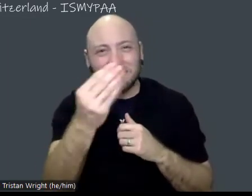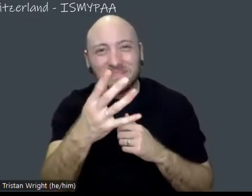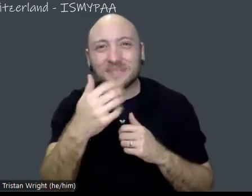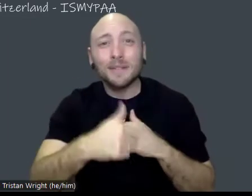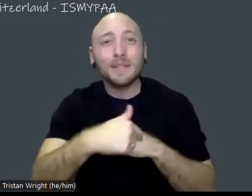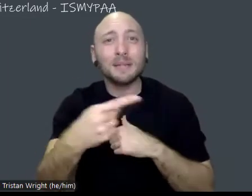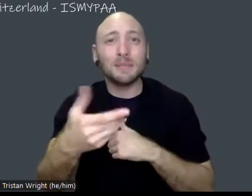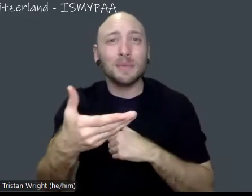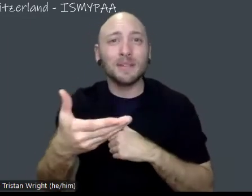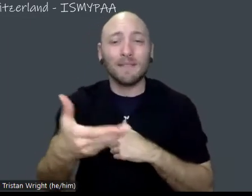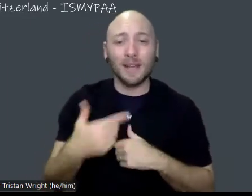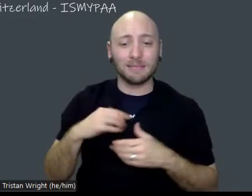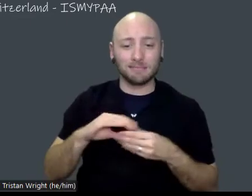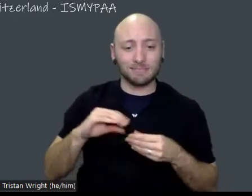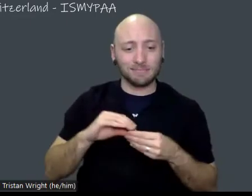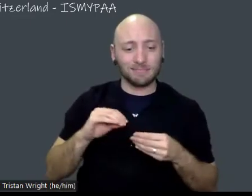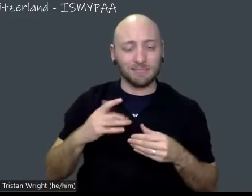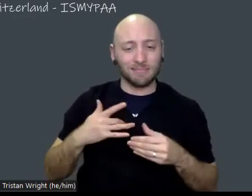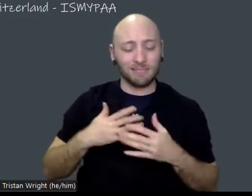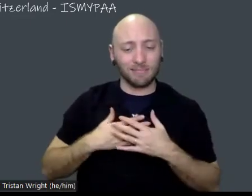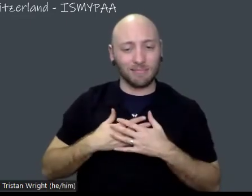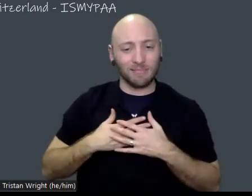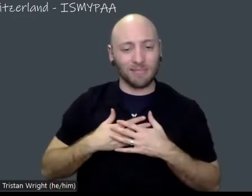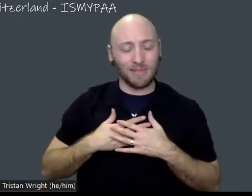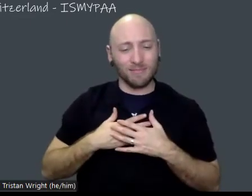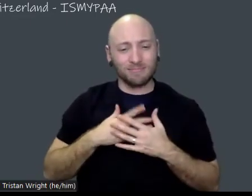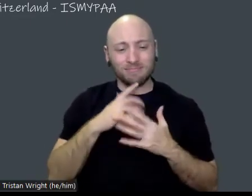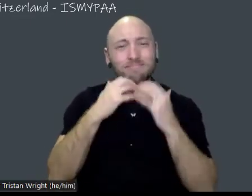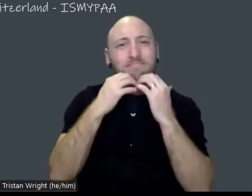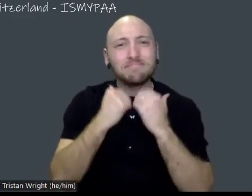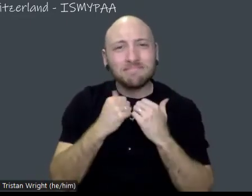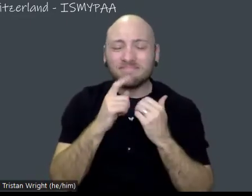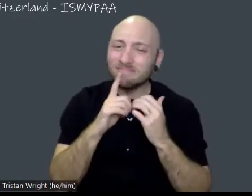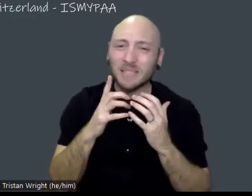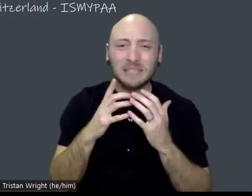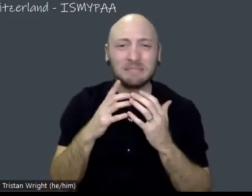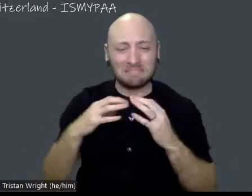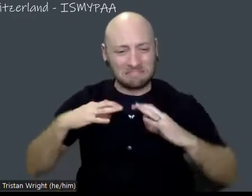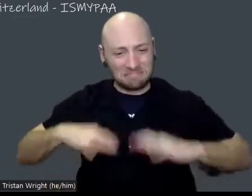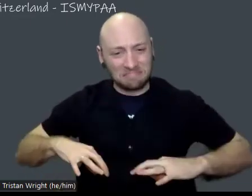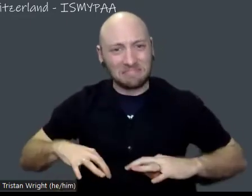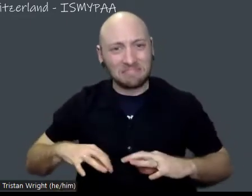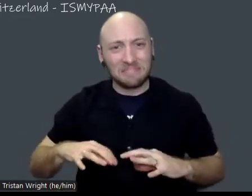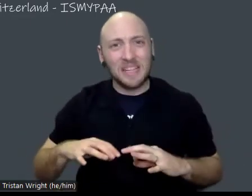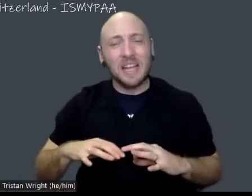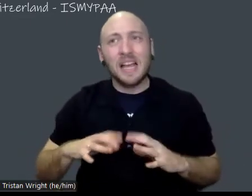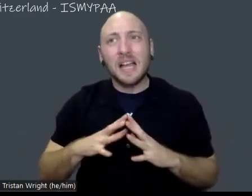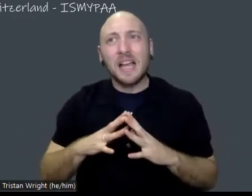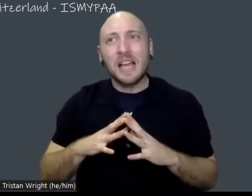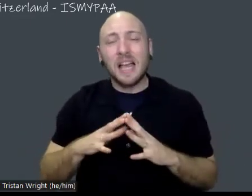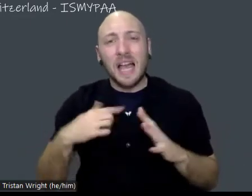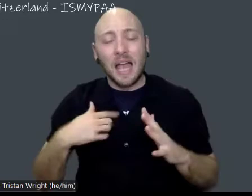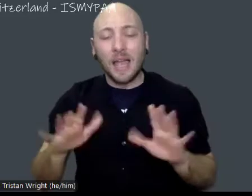it's for me a very important moment where I can just take some time, look